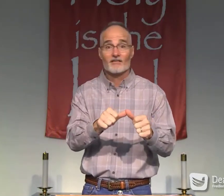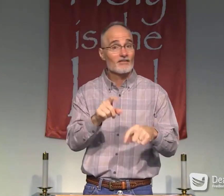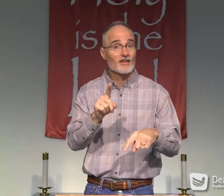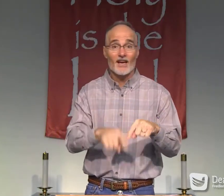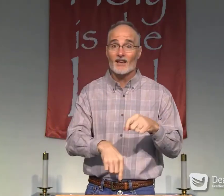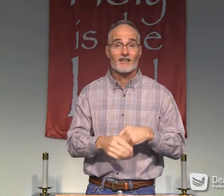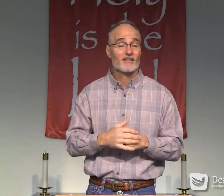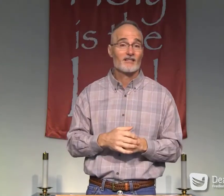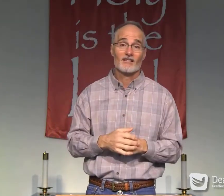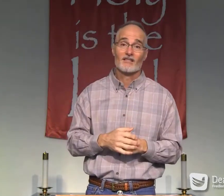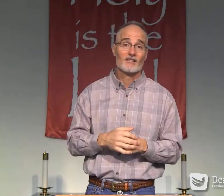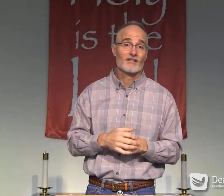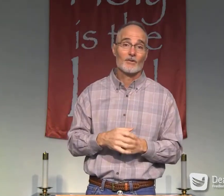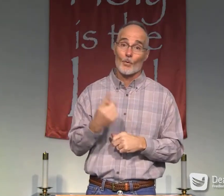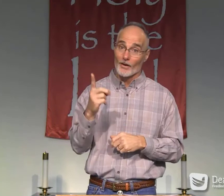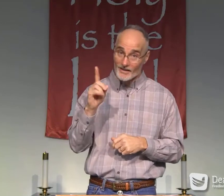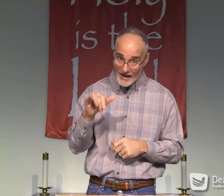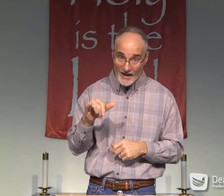But you can't live there permanently.